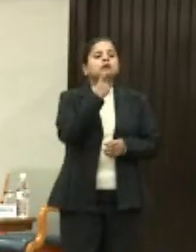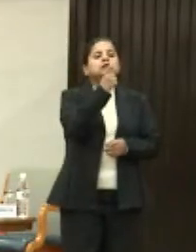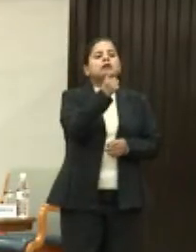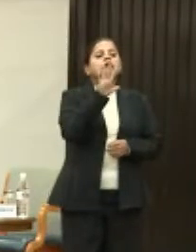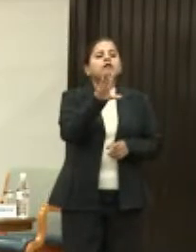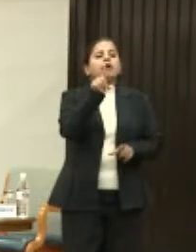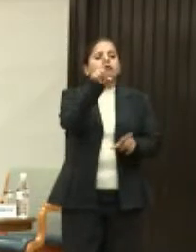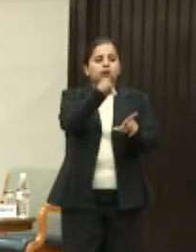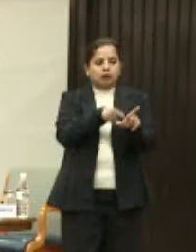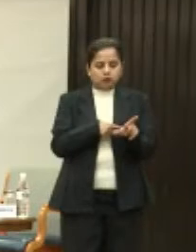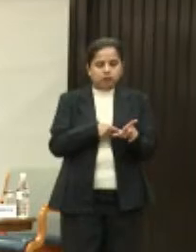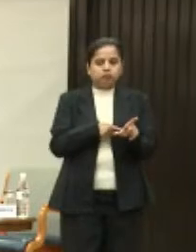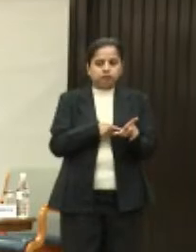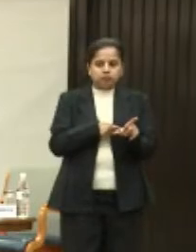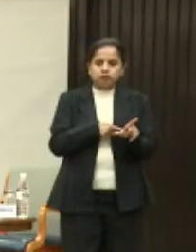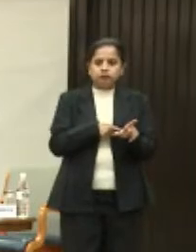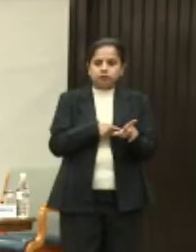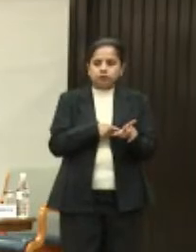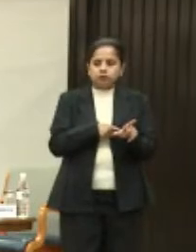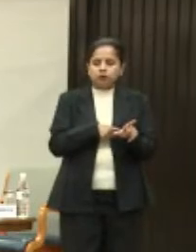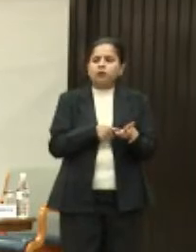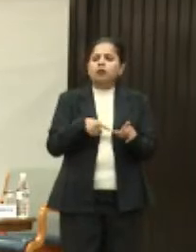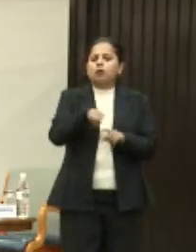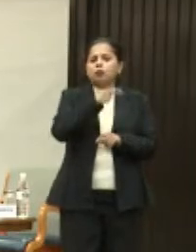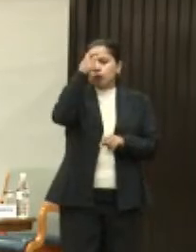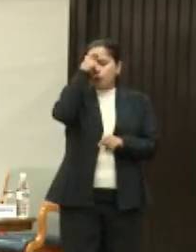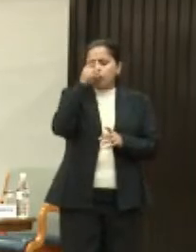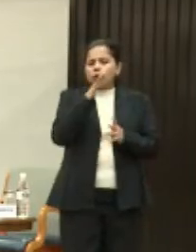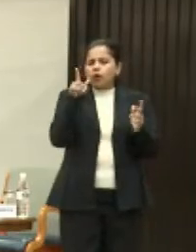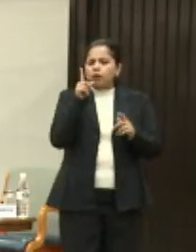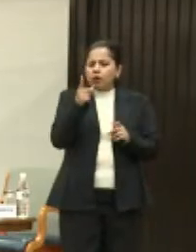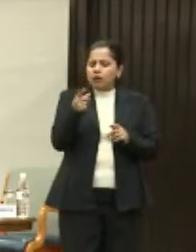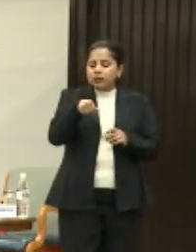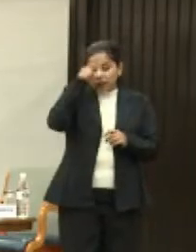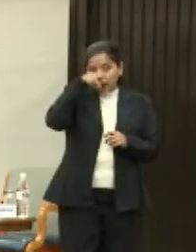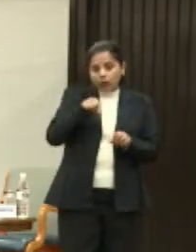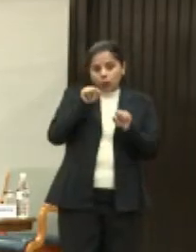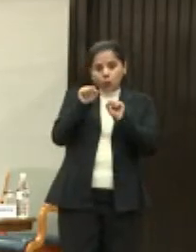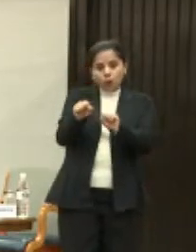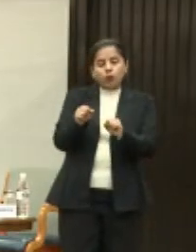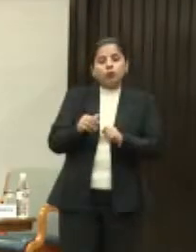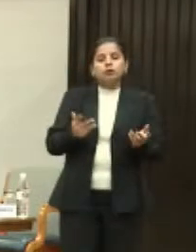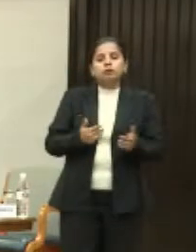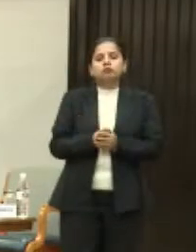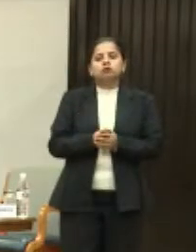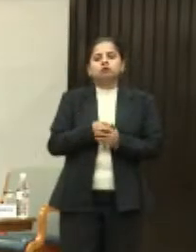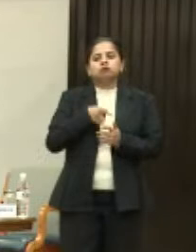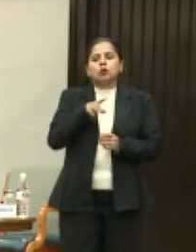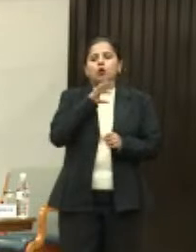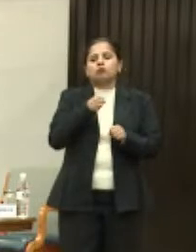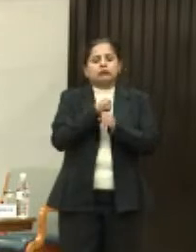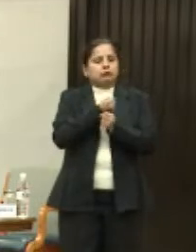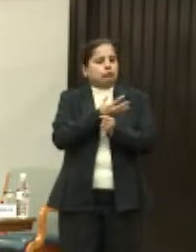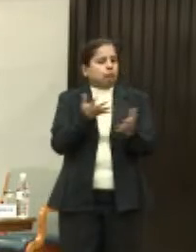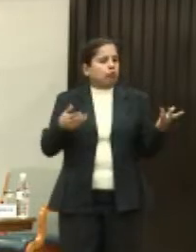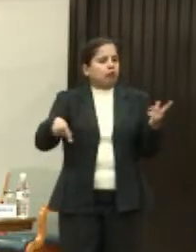75 years. One of the problems with India is it is a